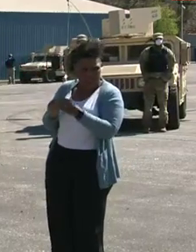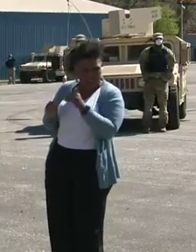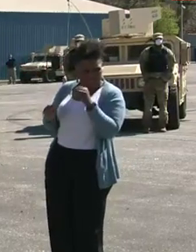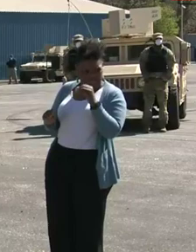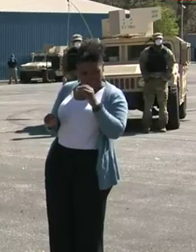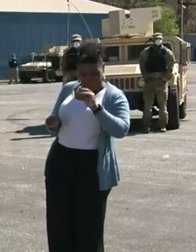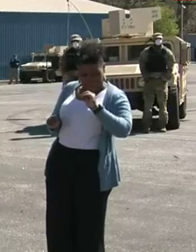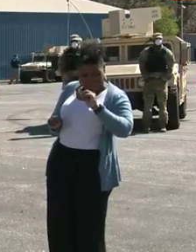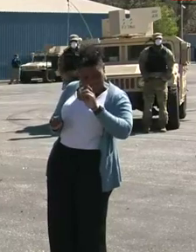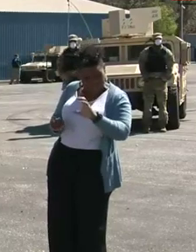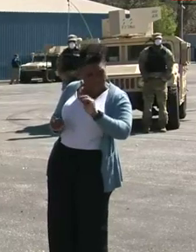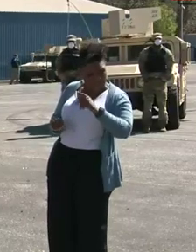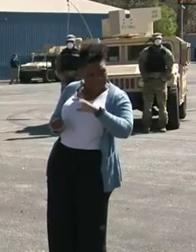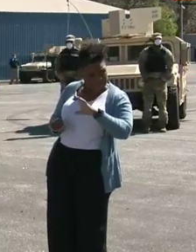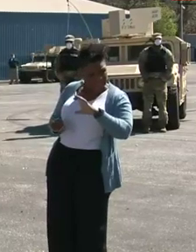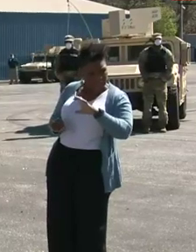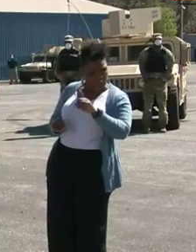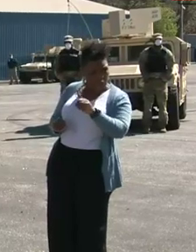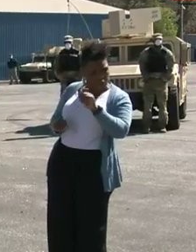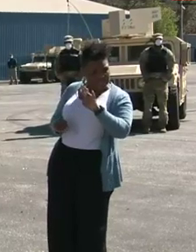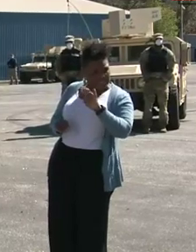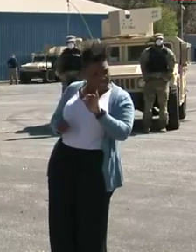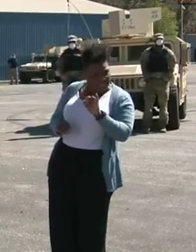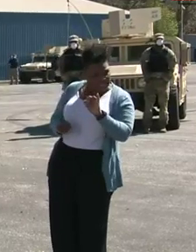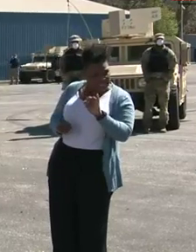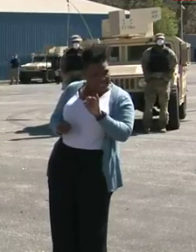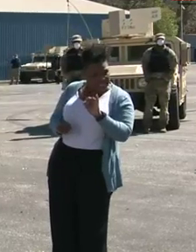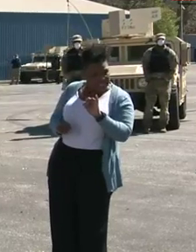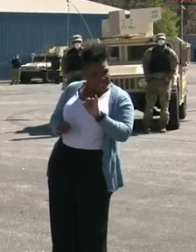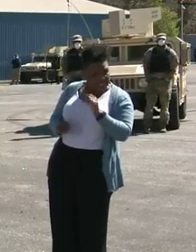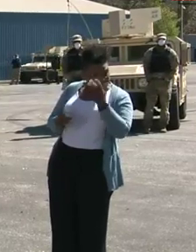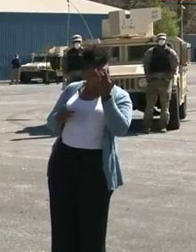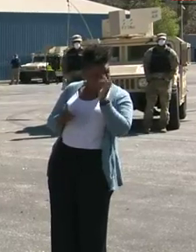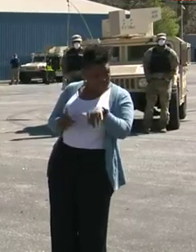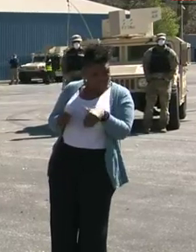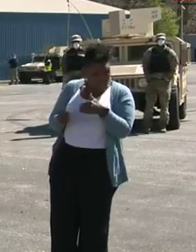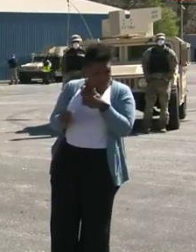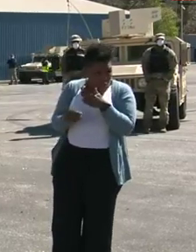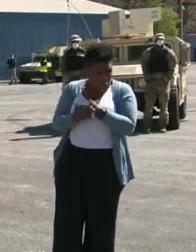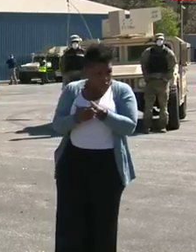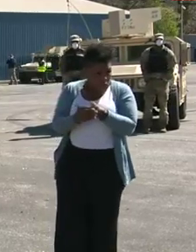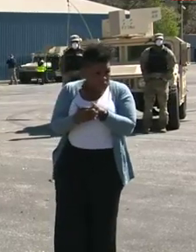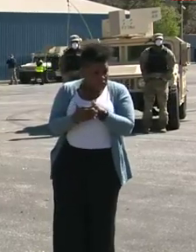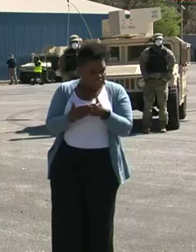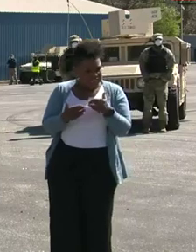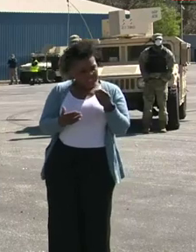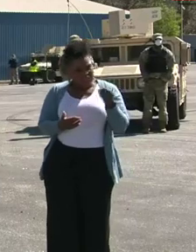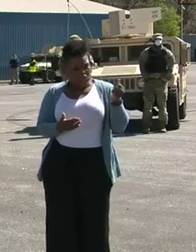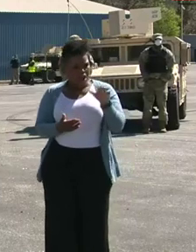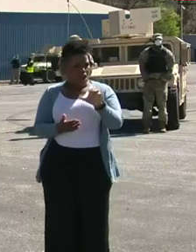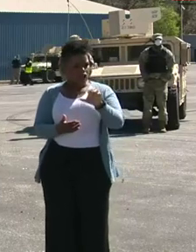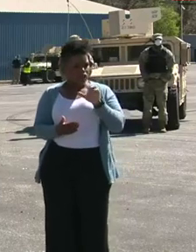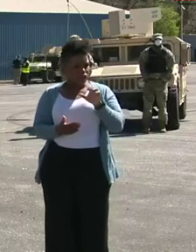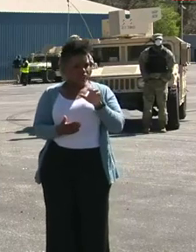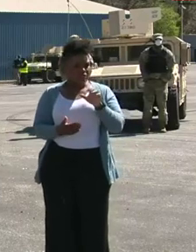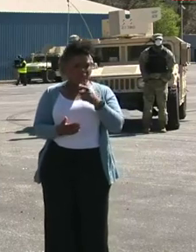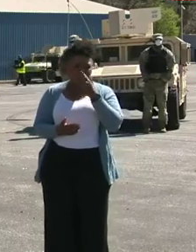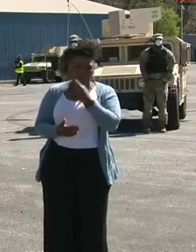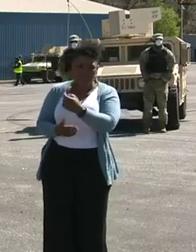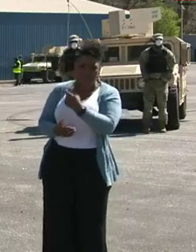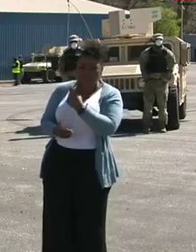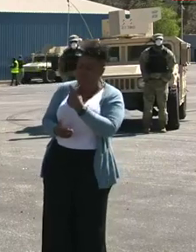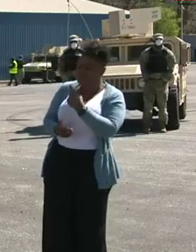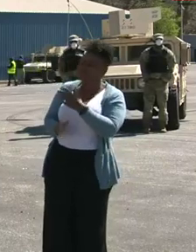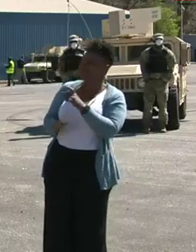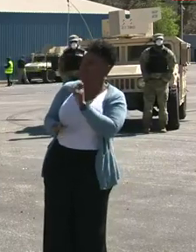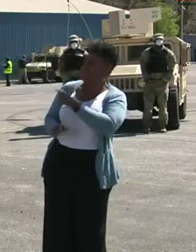the 170 range, which is close to several hundred. Can you put an actual number? It is hard to, and I'm not